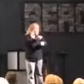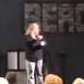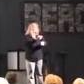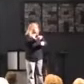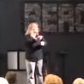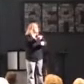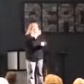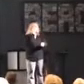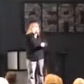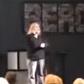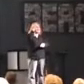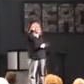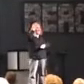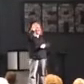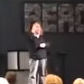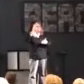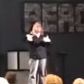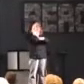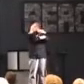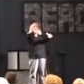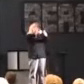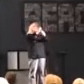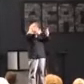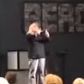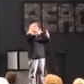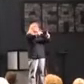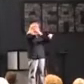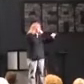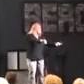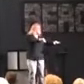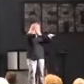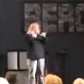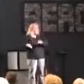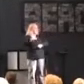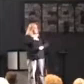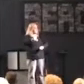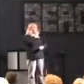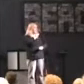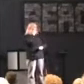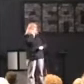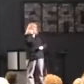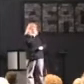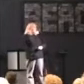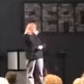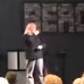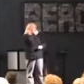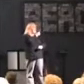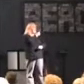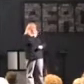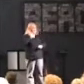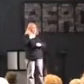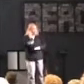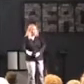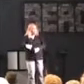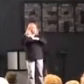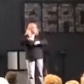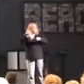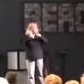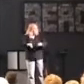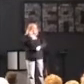my dad was the same in public as he was in private. What you saw is the same man that we live without.